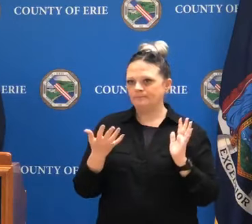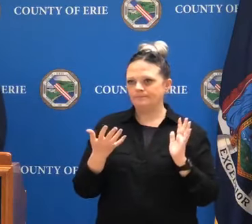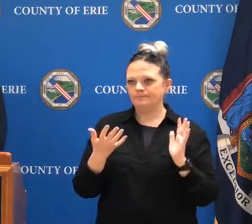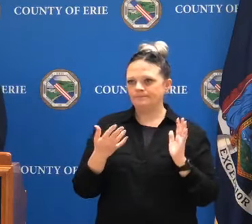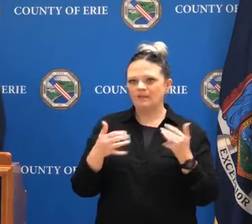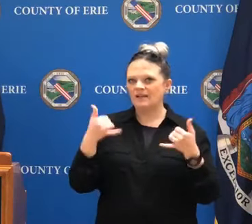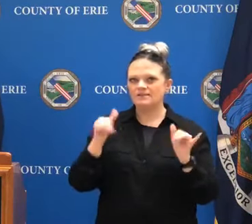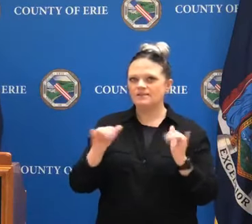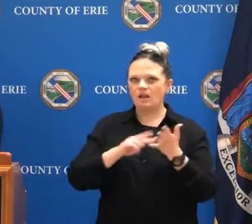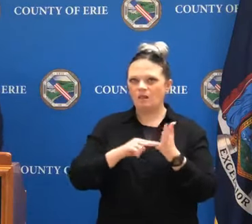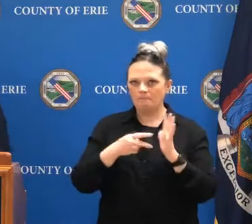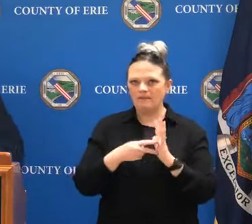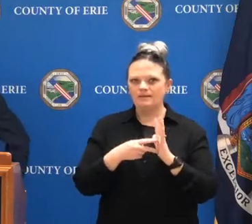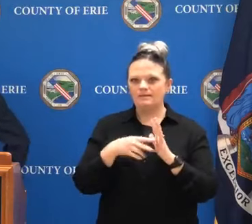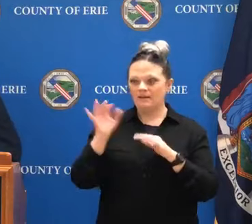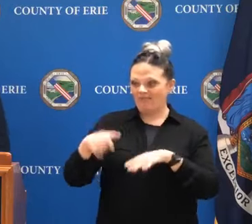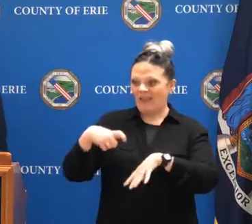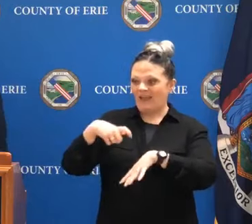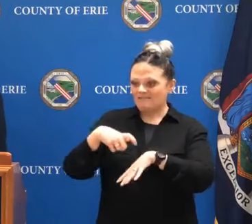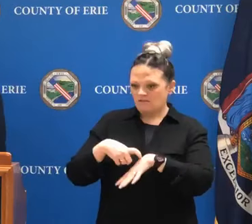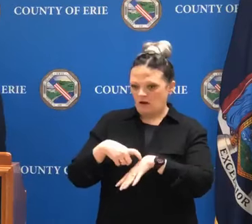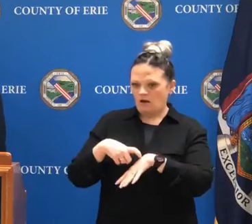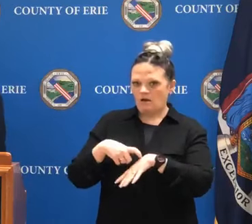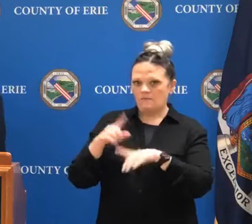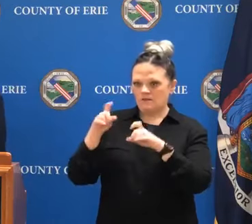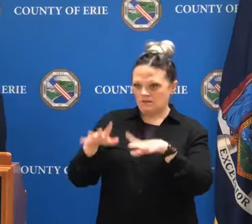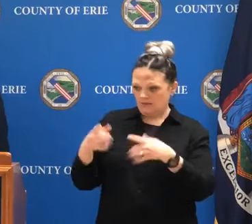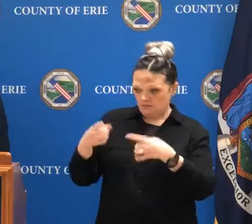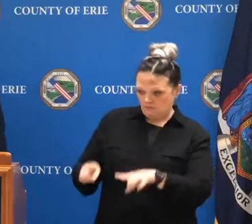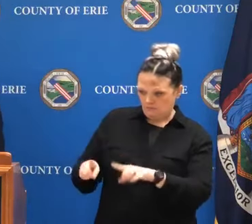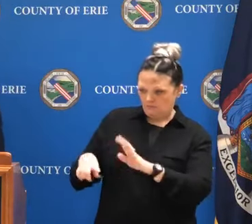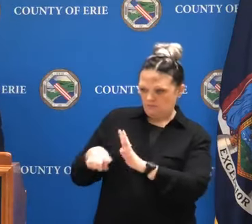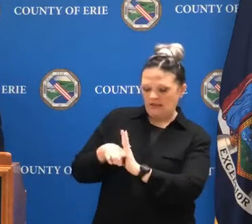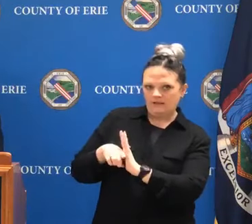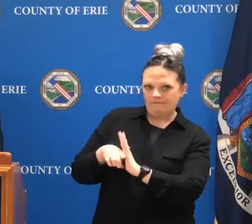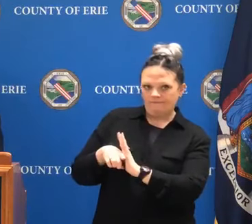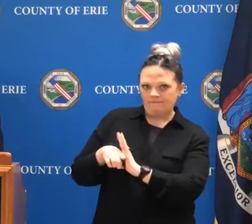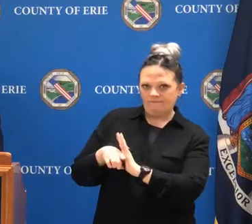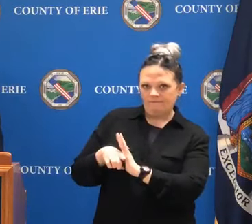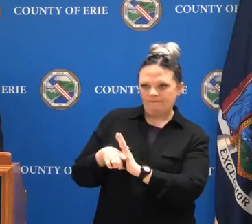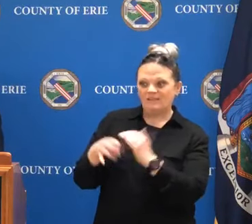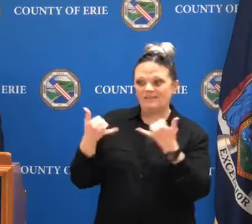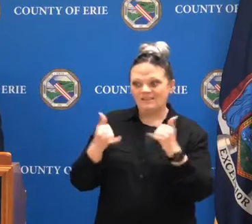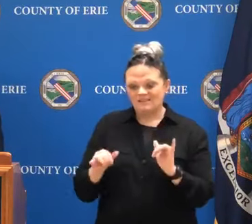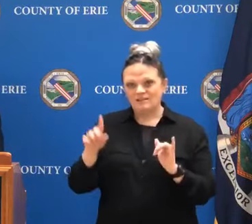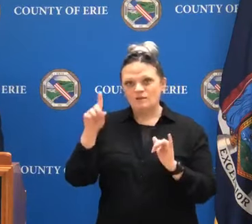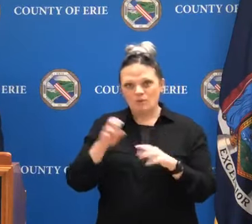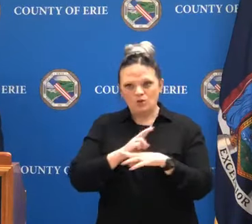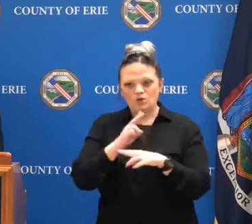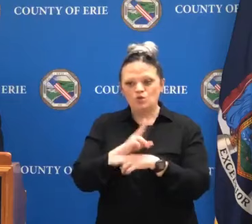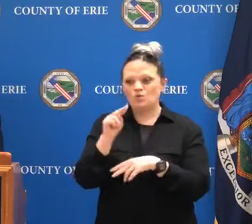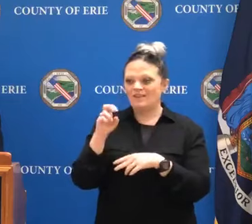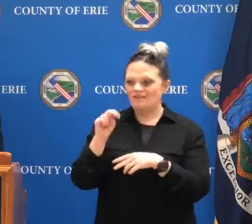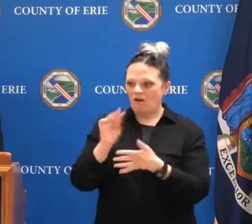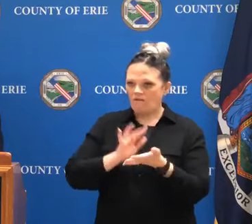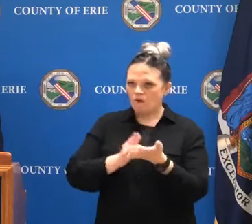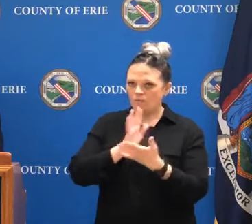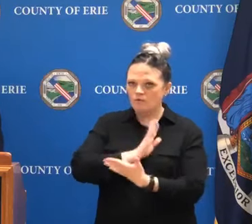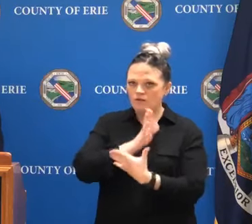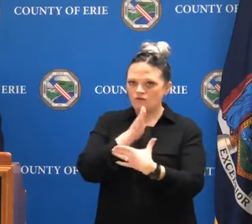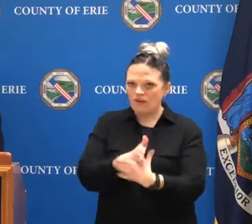It still just means that at that time of testing, they were negative and they still need to take the non-pharmaceutical interventions